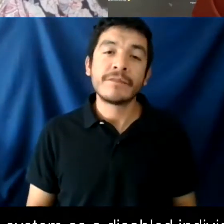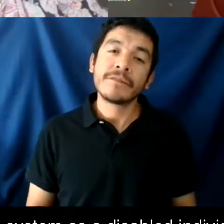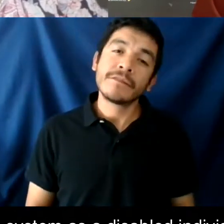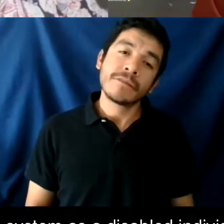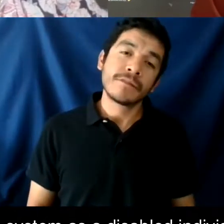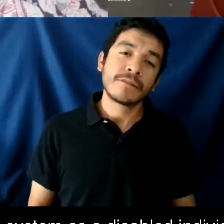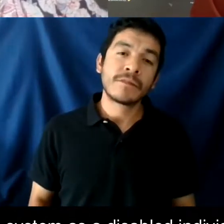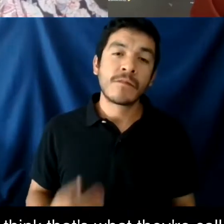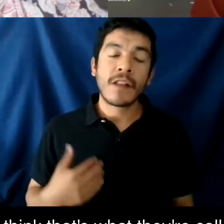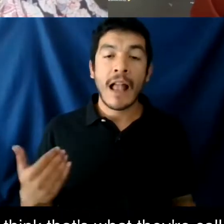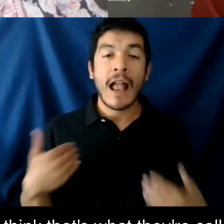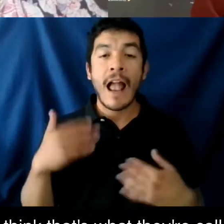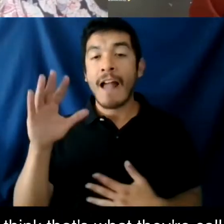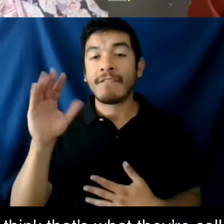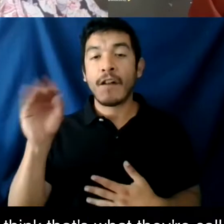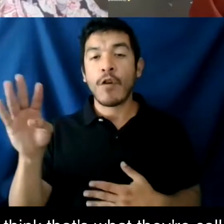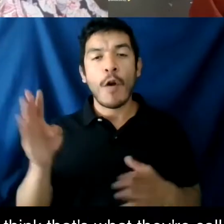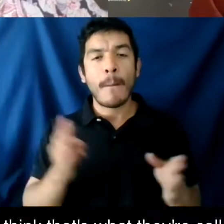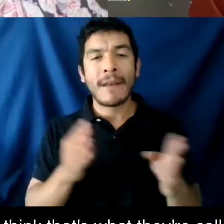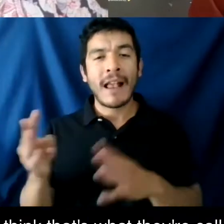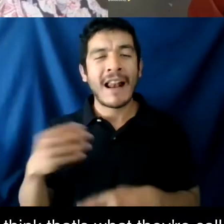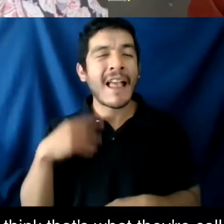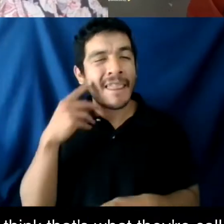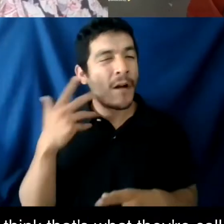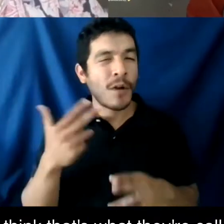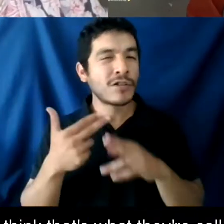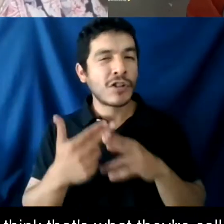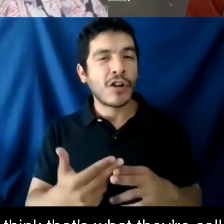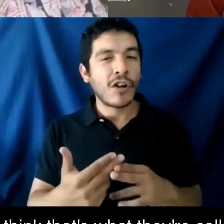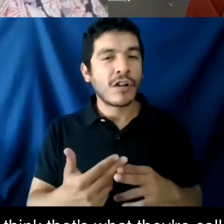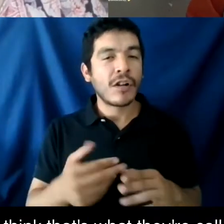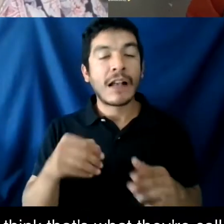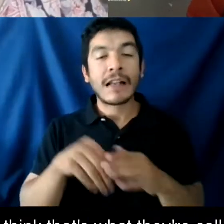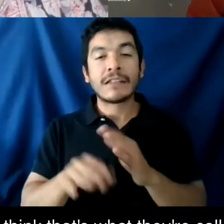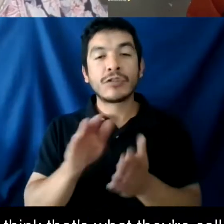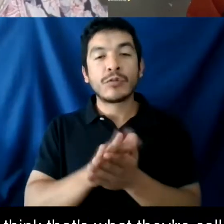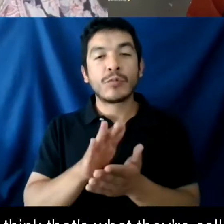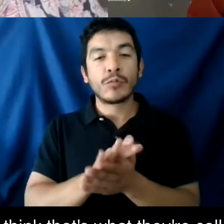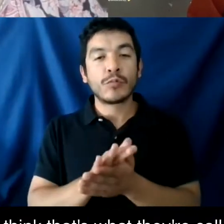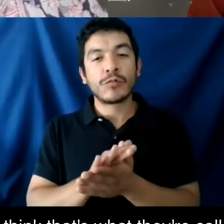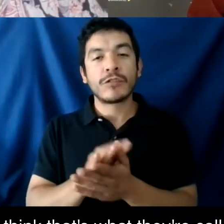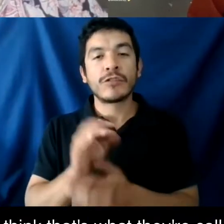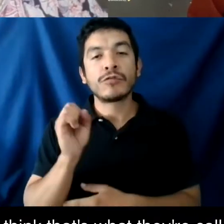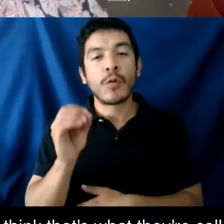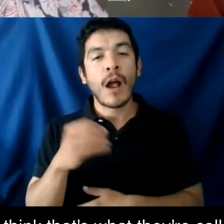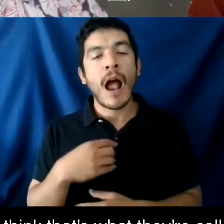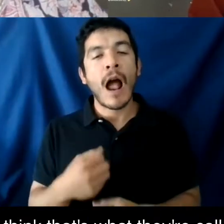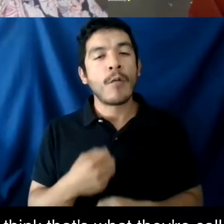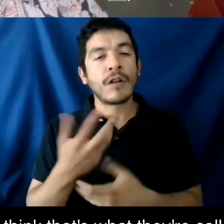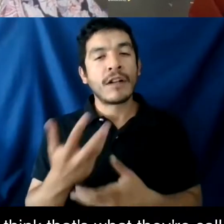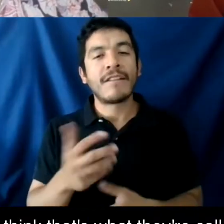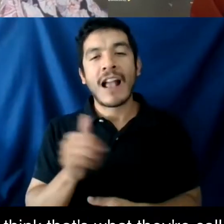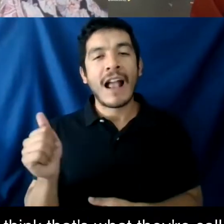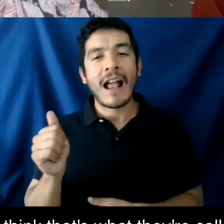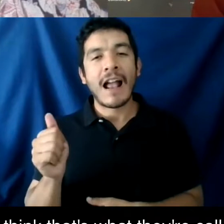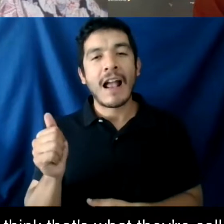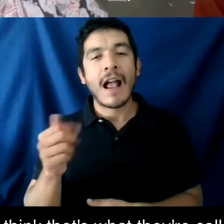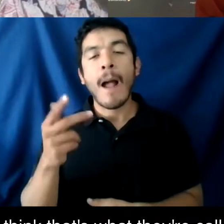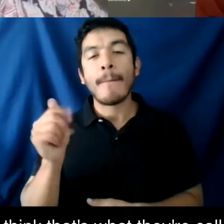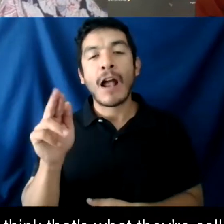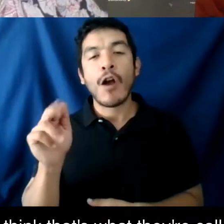I had a 504 plan. I think that's what they're called. In school, so I was given a